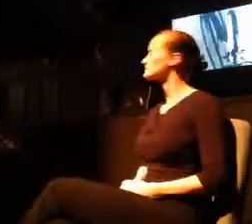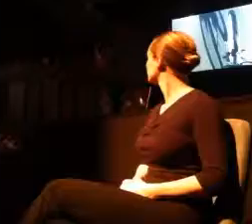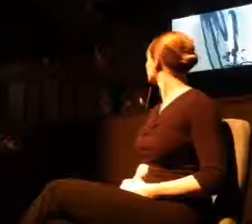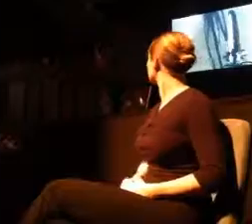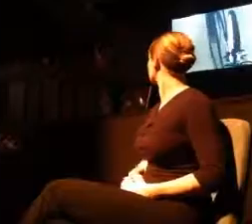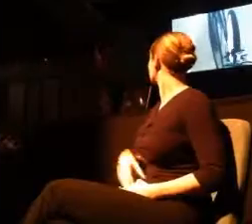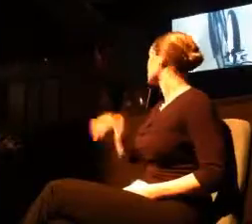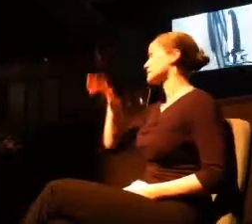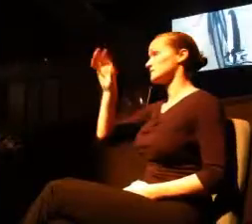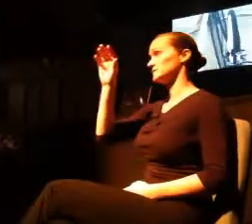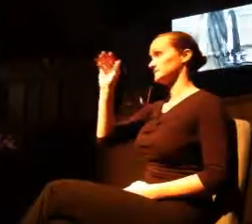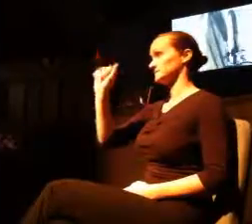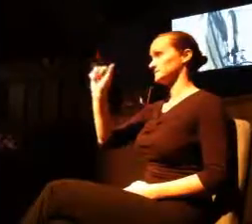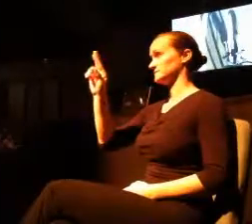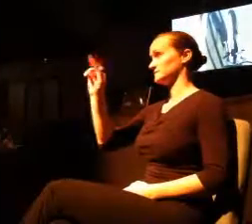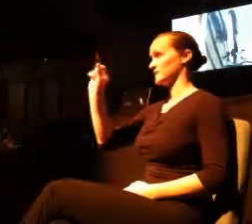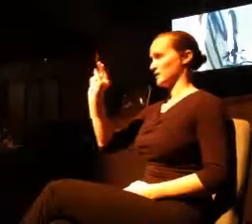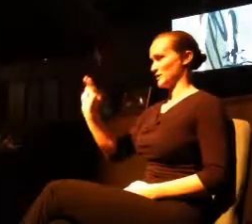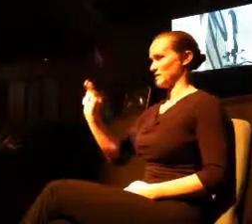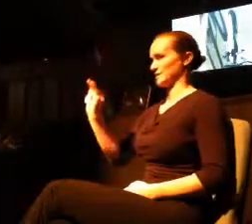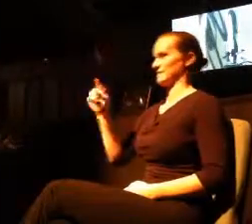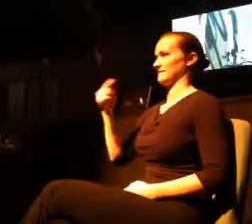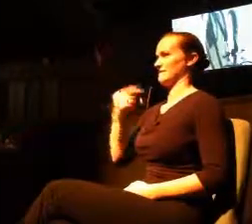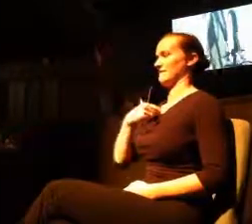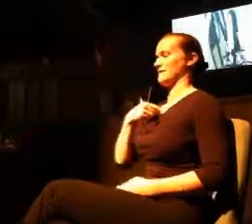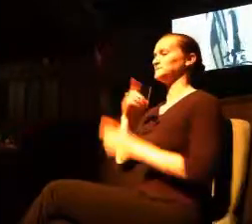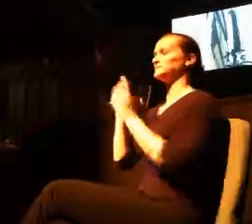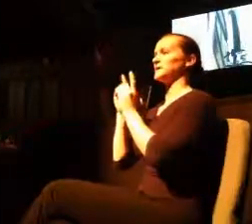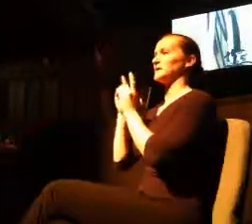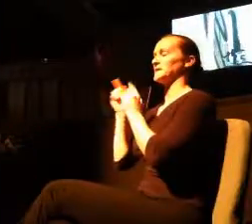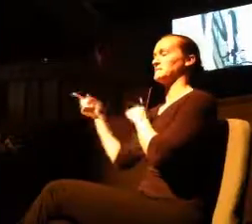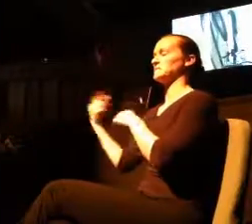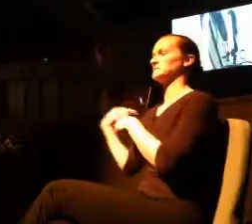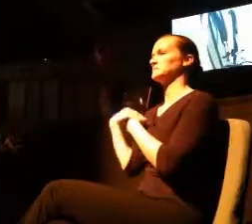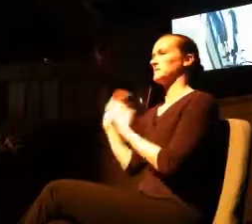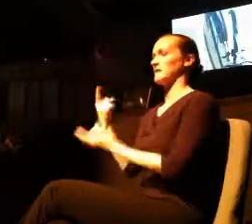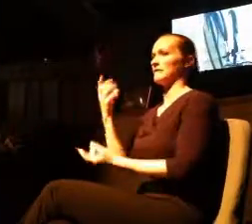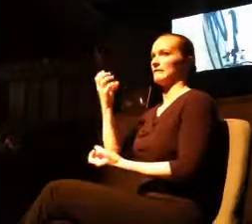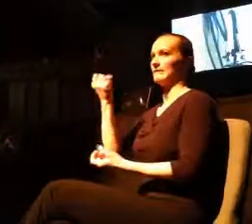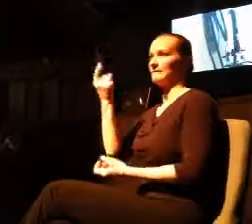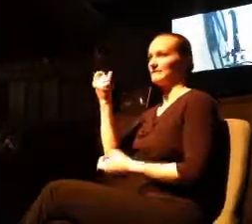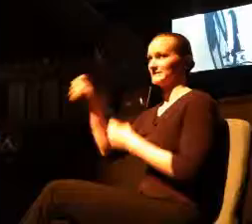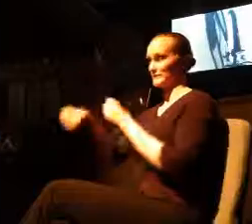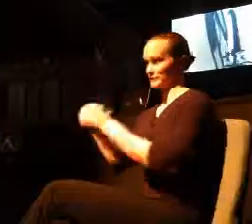so Aaron was my honey for close to 11 years.